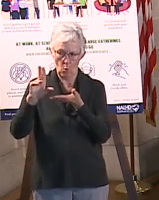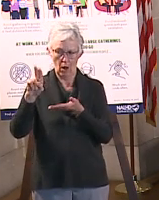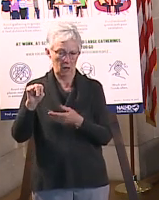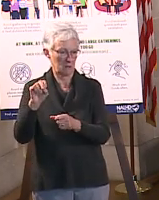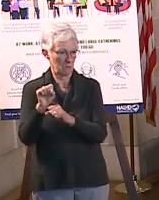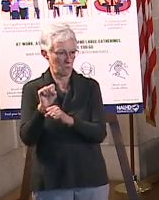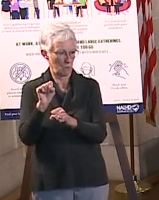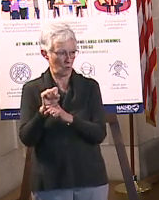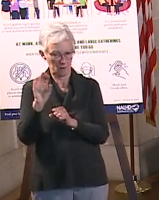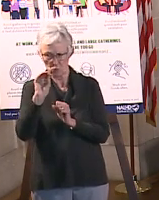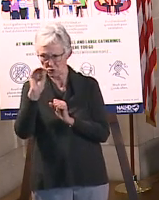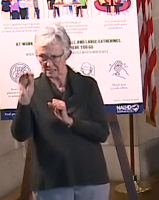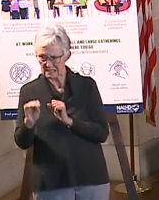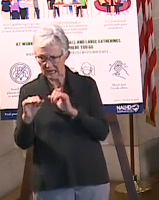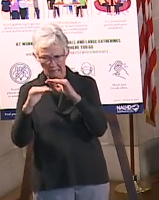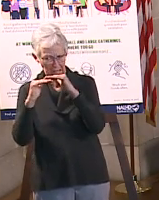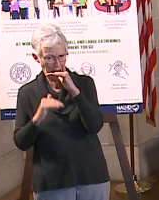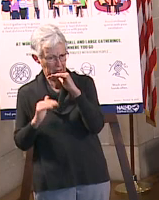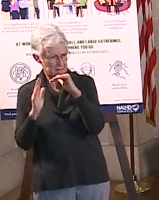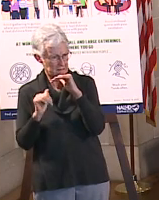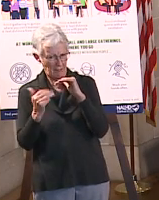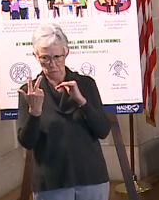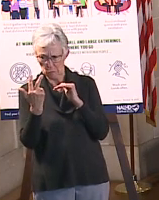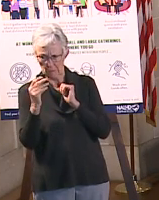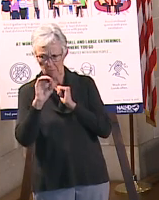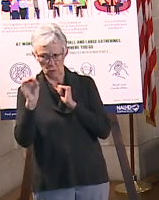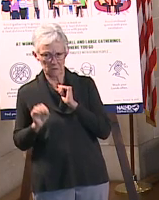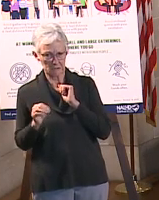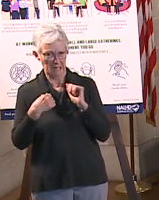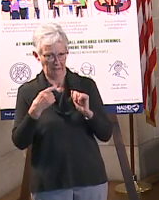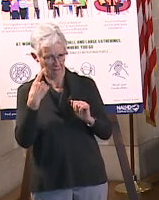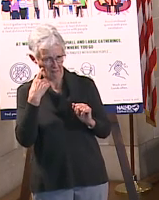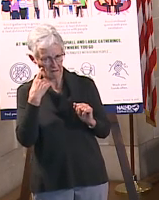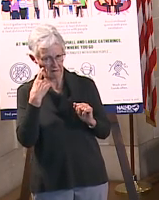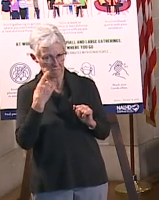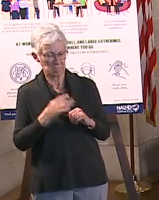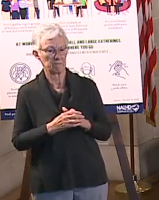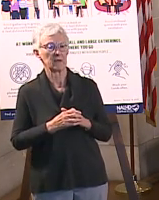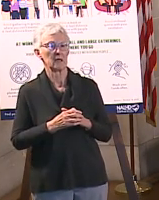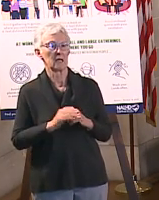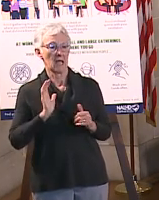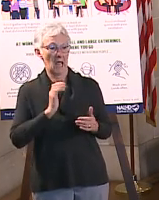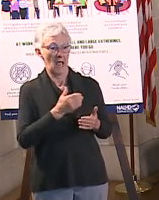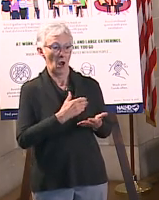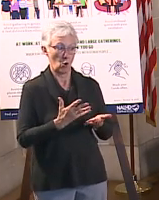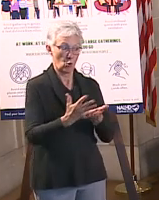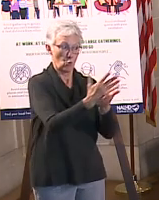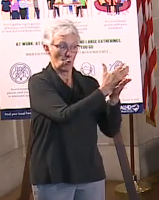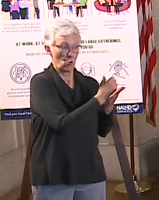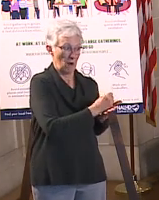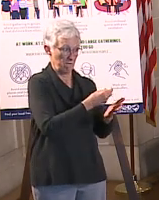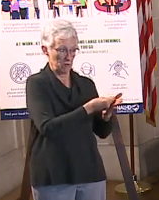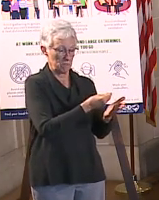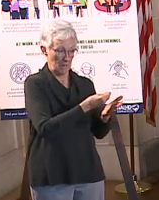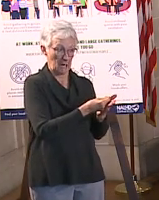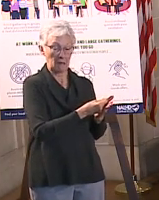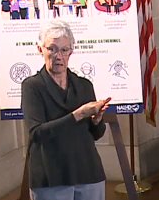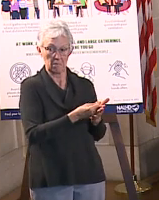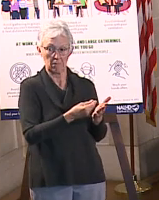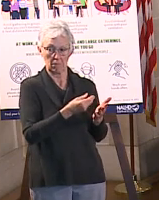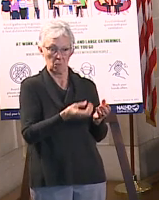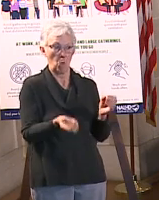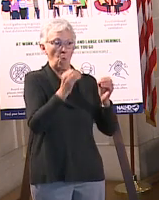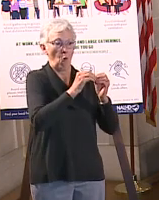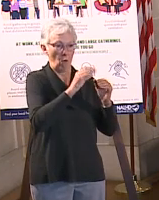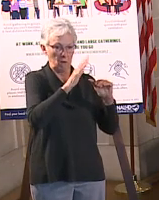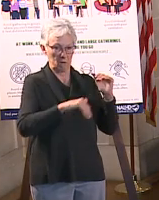similar, actually, I think it's lower than where we were in February before the pandemic hit. If you look at our revenues, they've been exceeding our forecasts so far through this fiscal